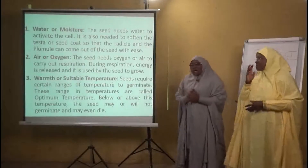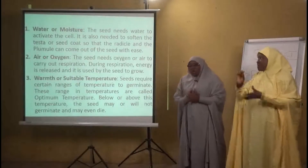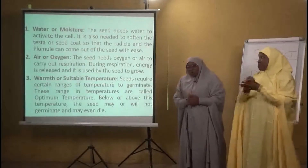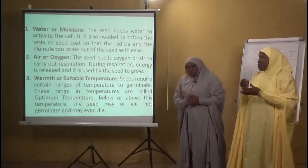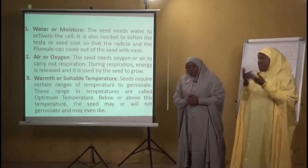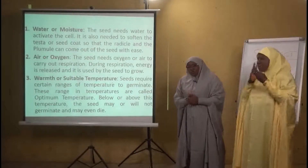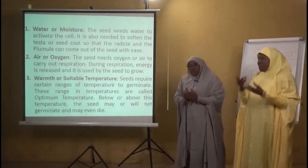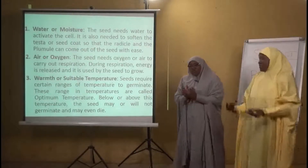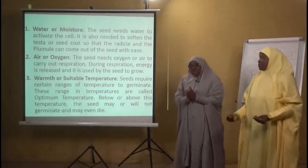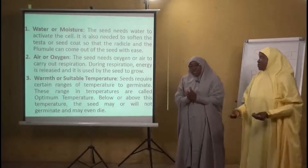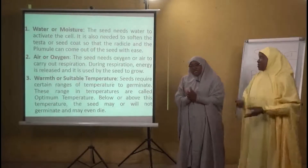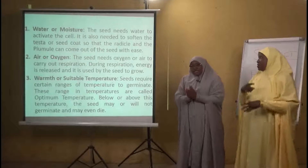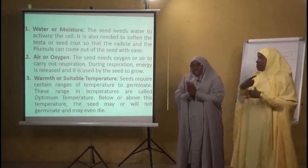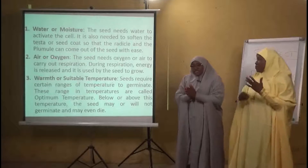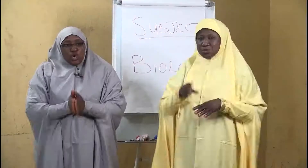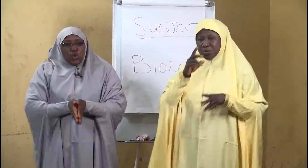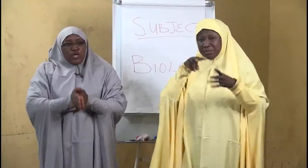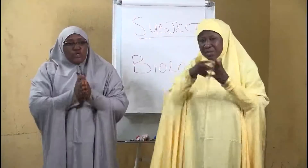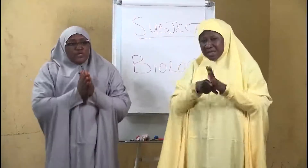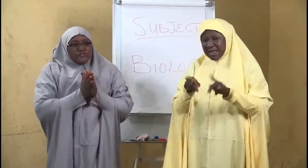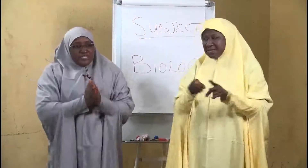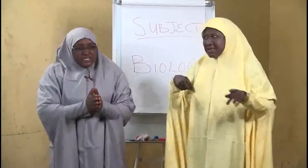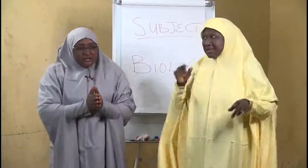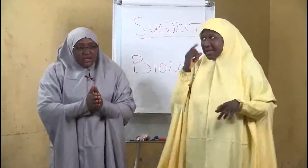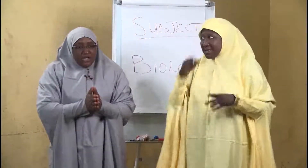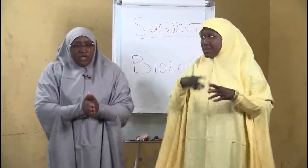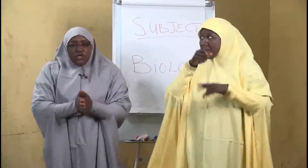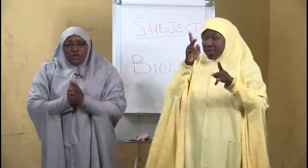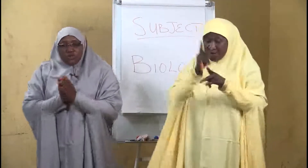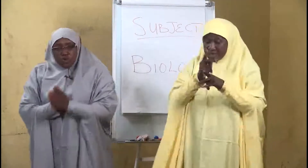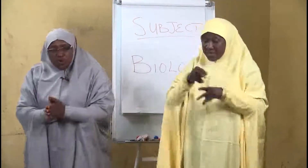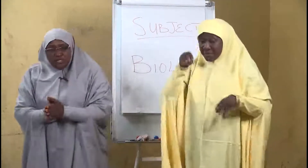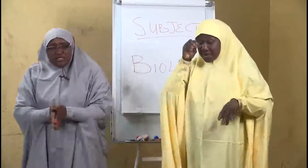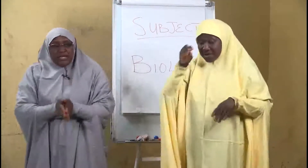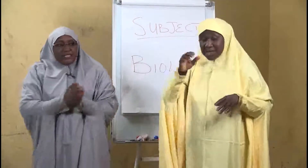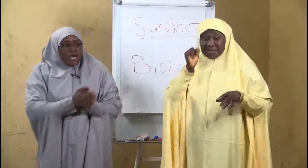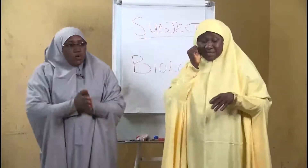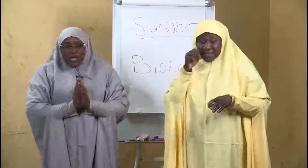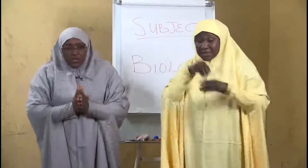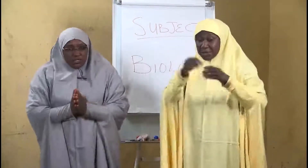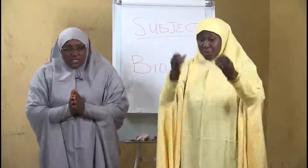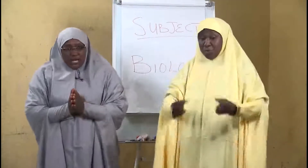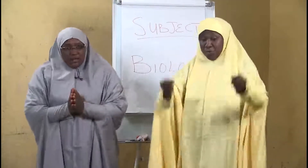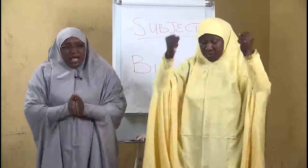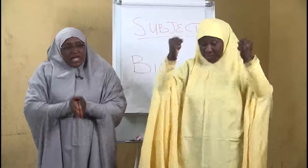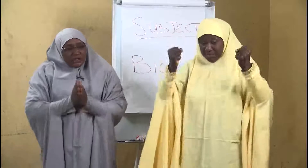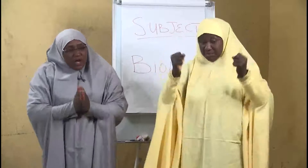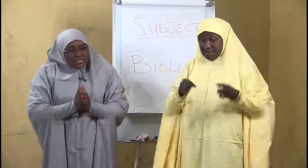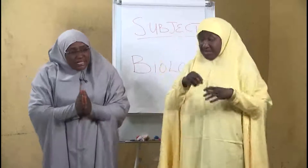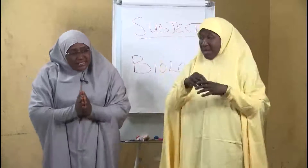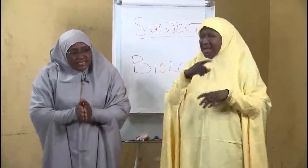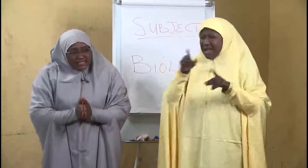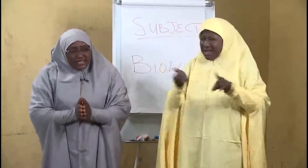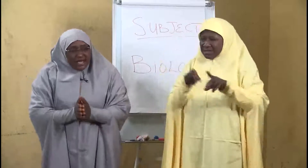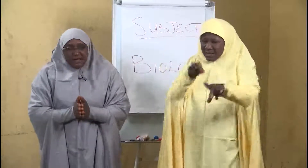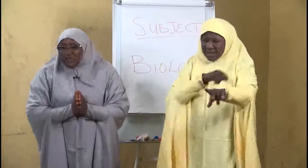Water or moisture. What we mean is, as I said, when you keep seed in your store, inside a sack or any container, as long as